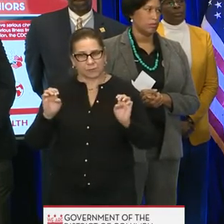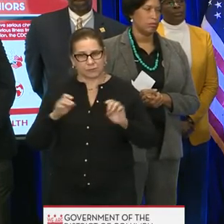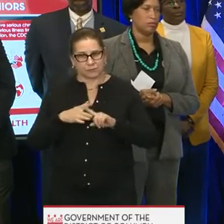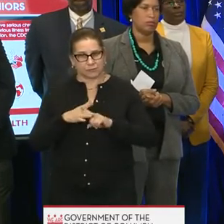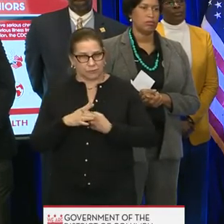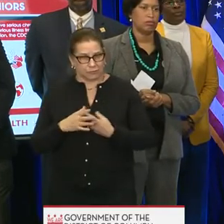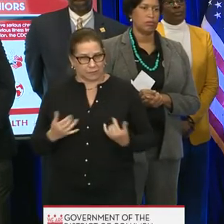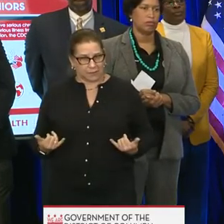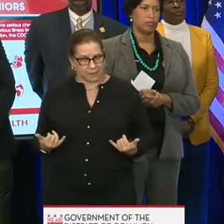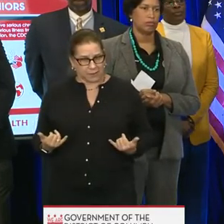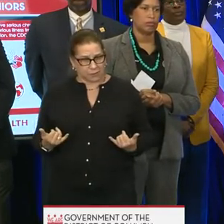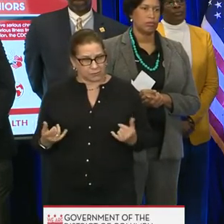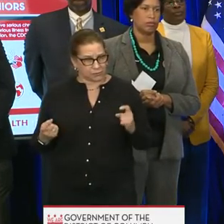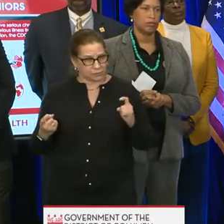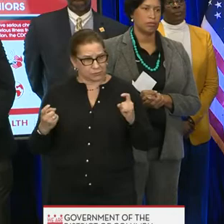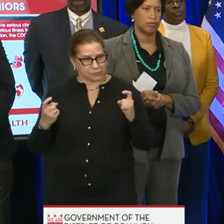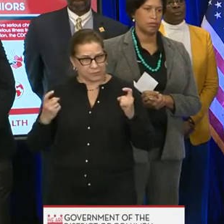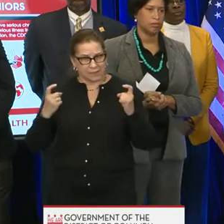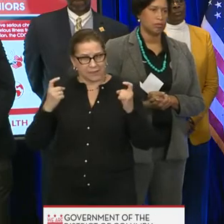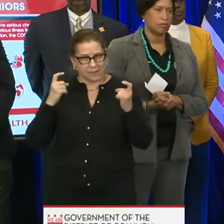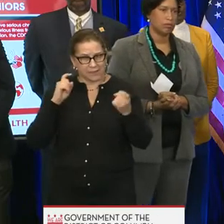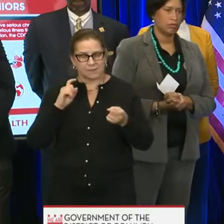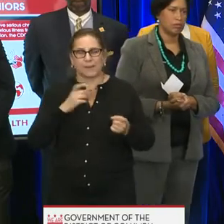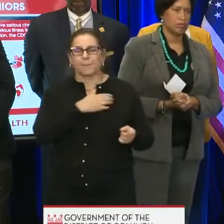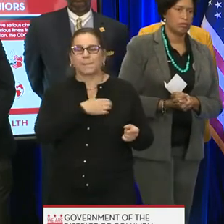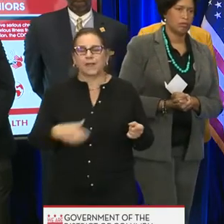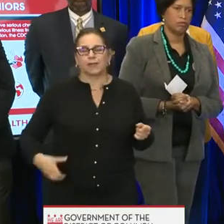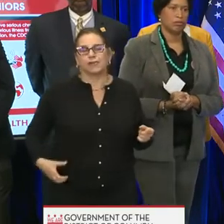The mayor has the authority to call up the National Guard.